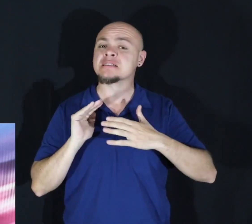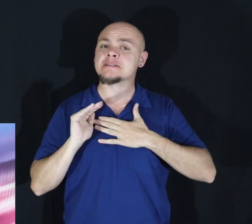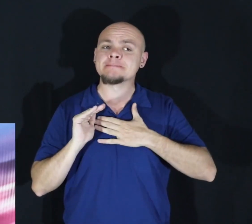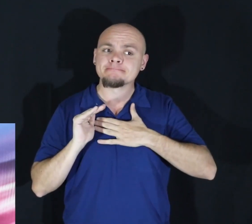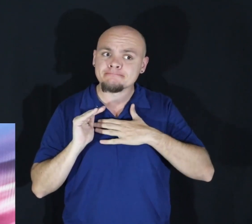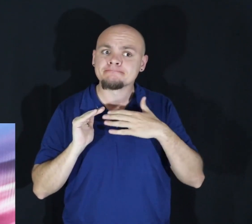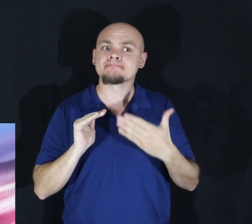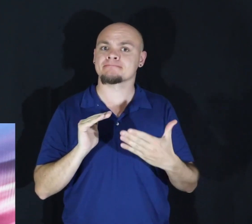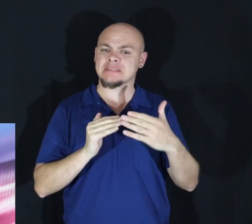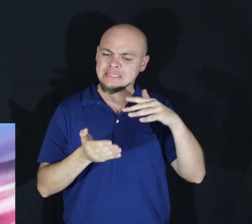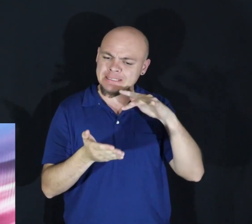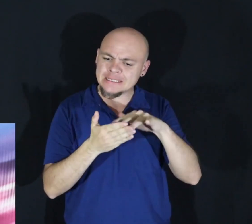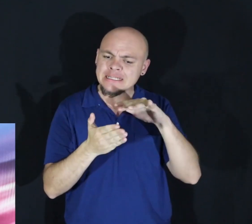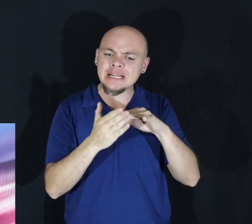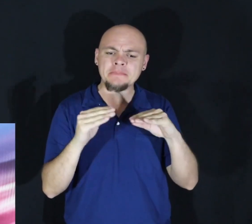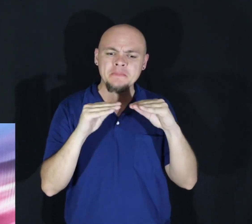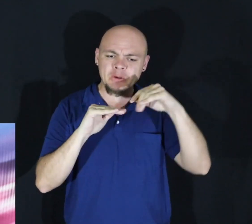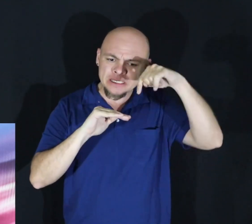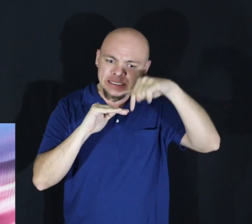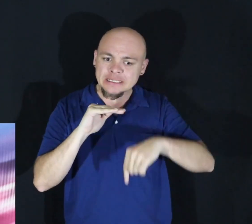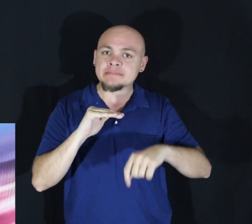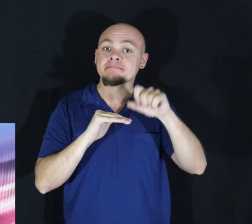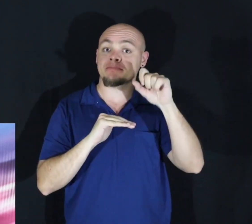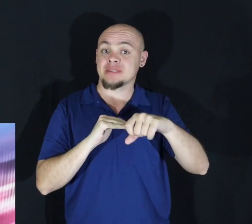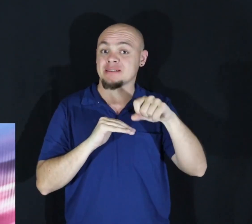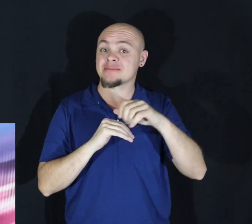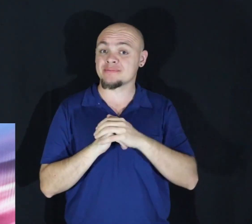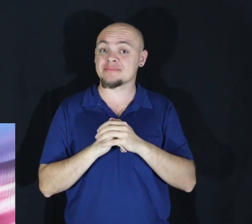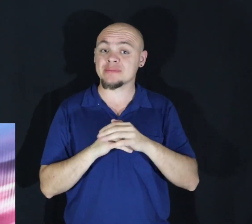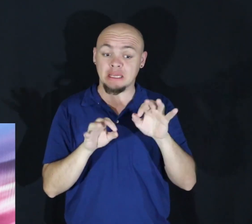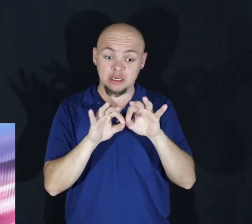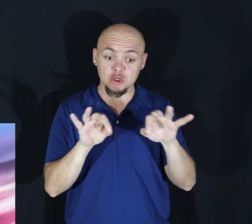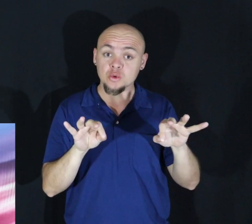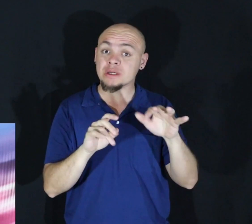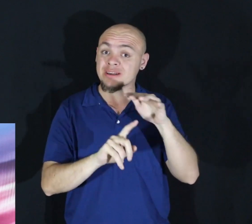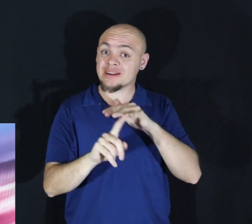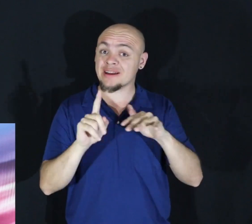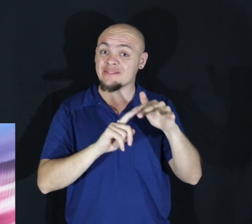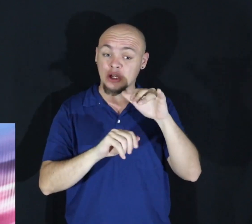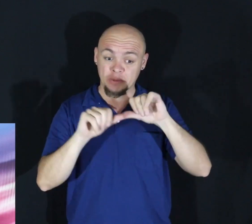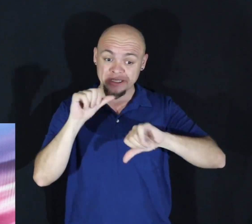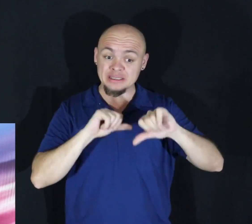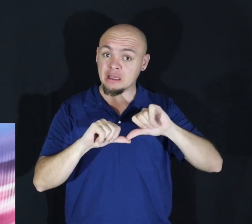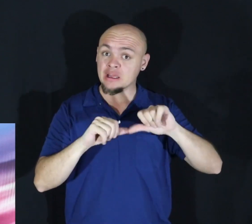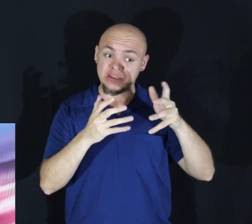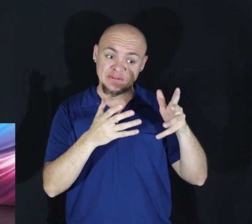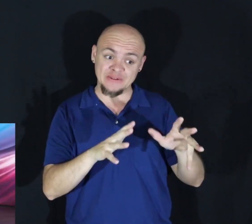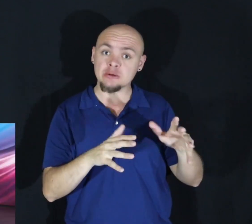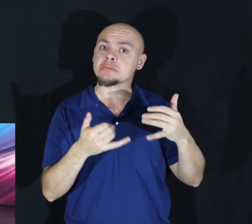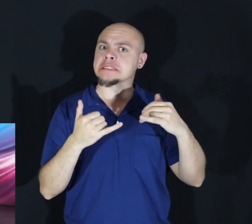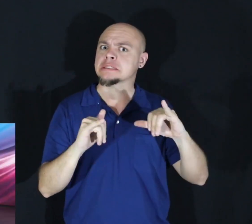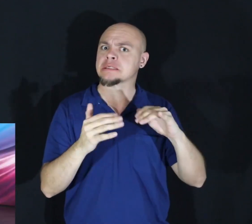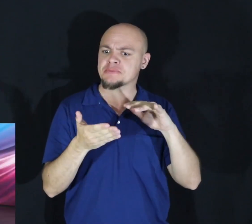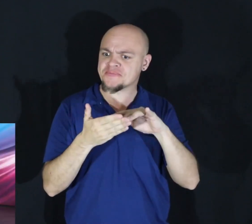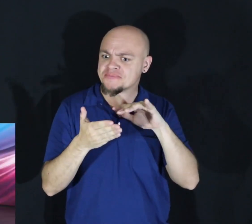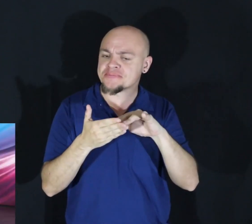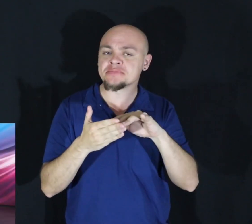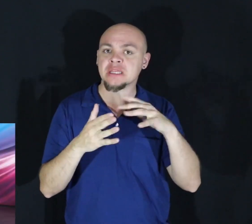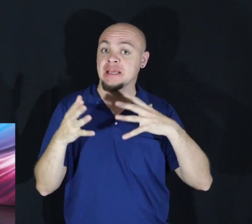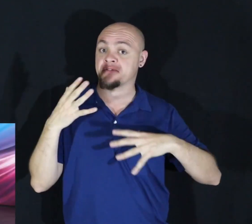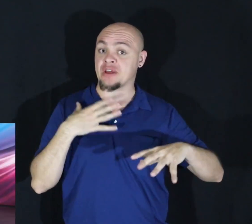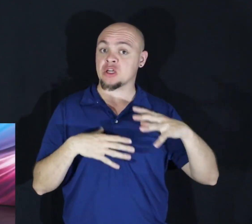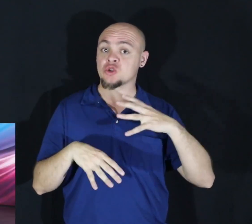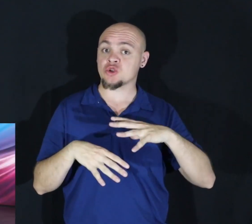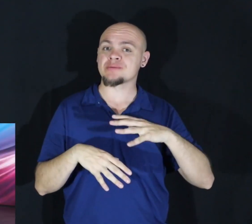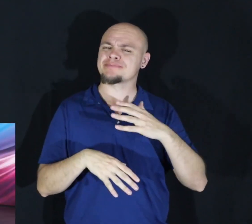to actually study it deeper. Yes, even with a degree in environmental sciences under my belt. Fashion also became